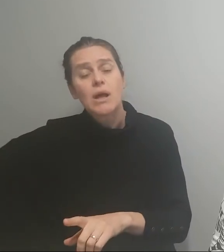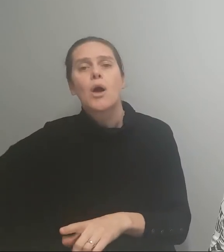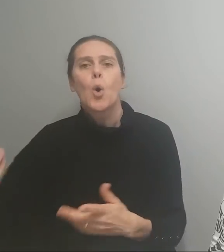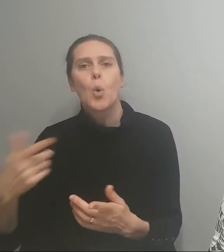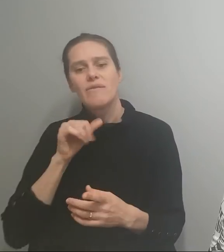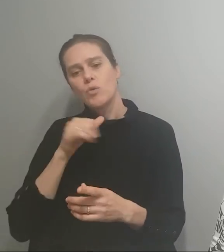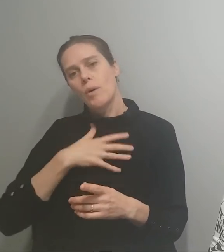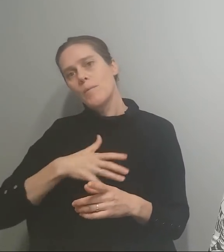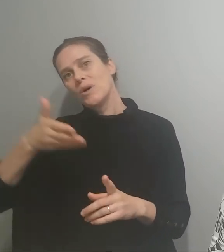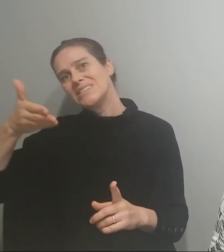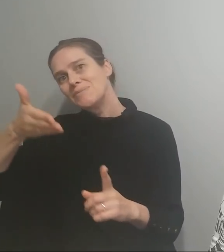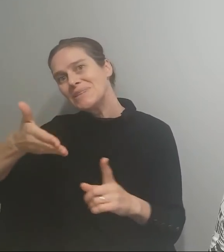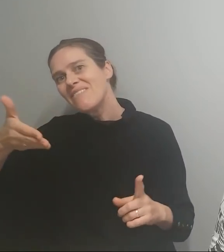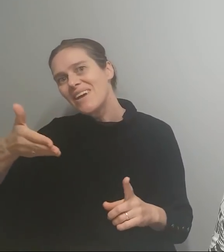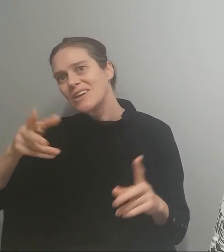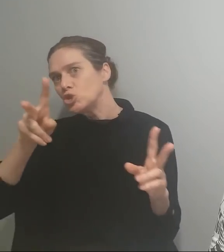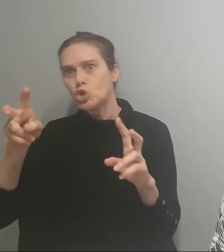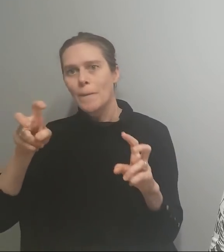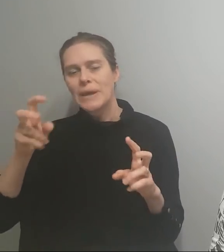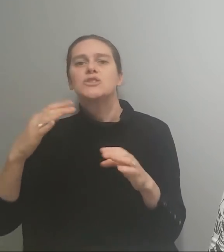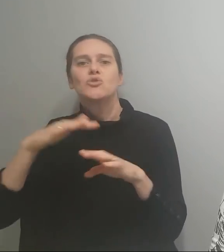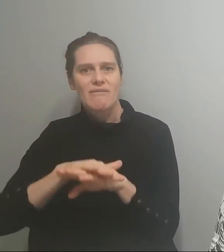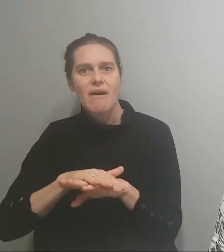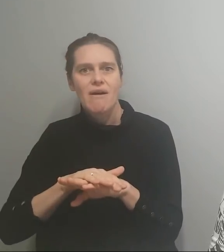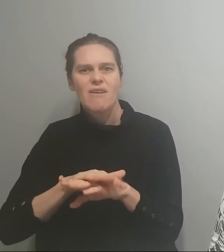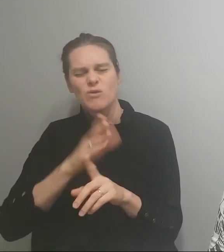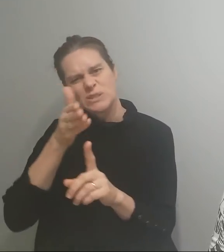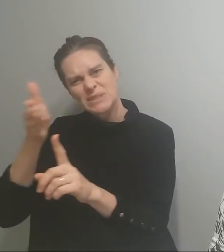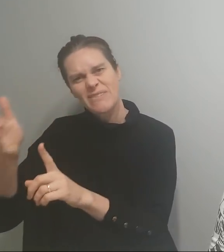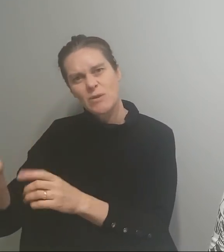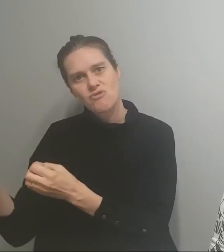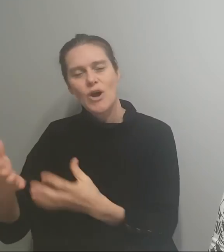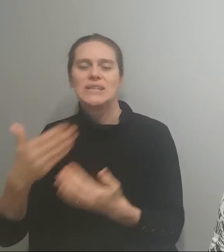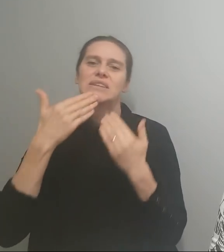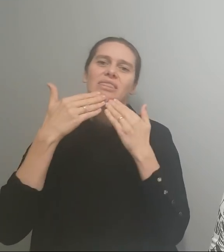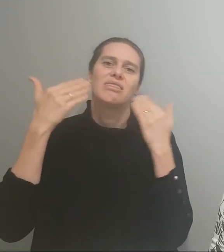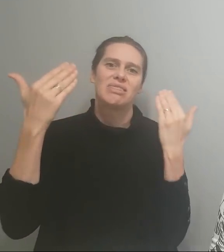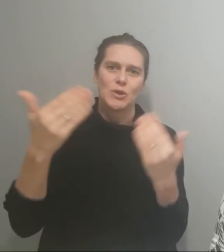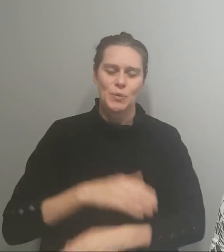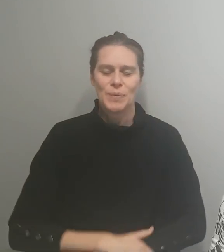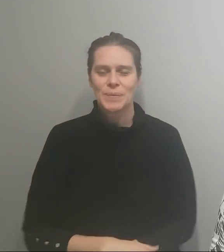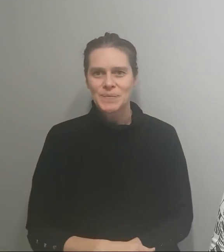sessions targeted to different types of providers. Thanks very much.